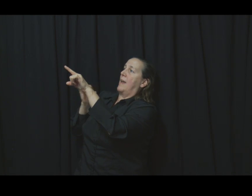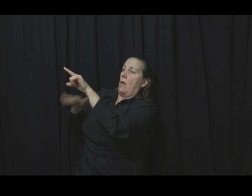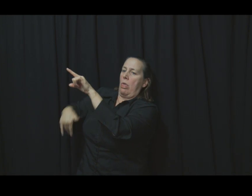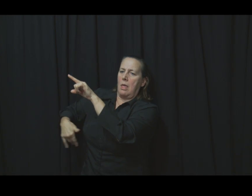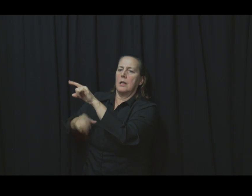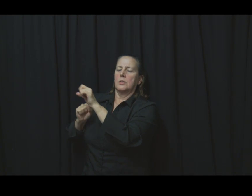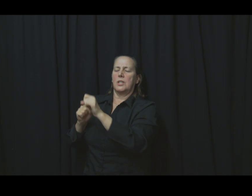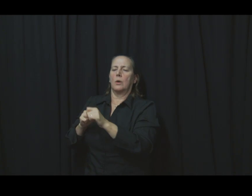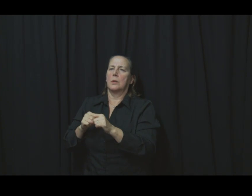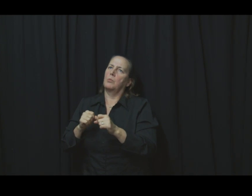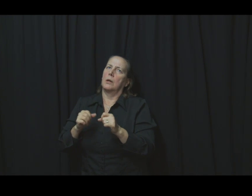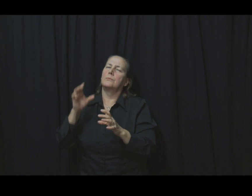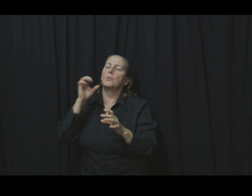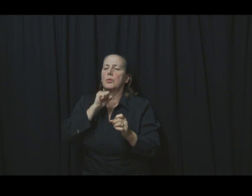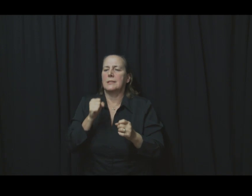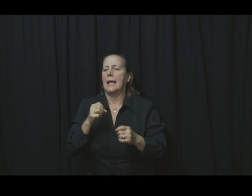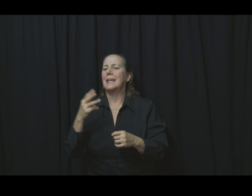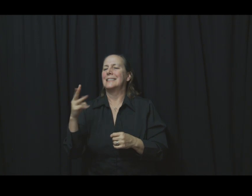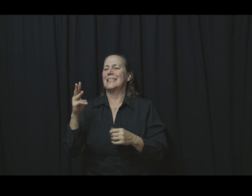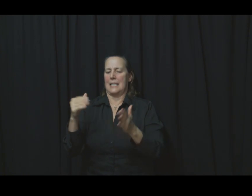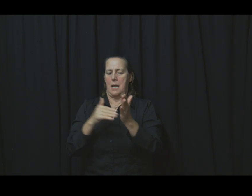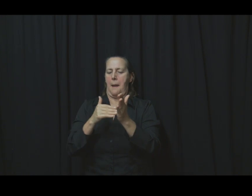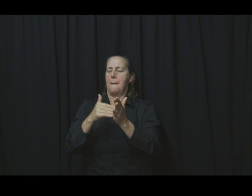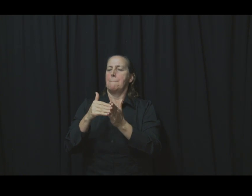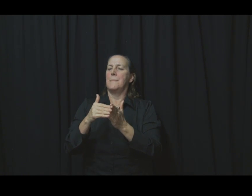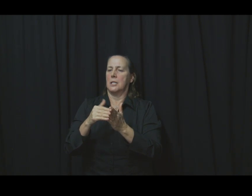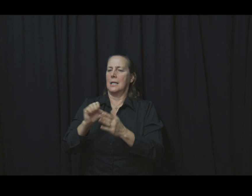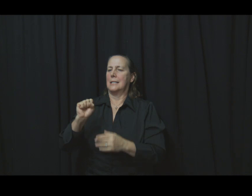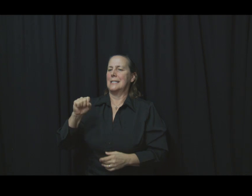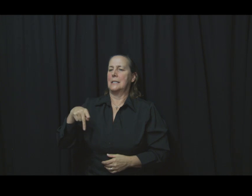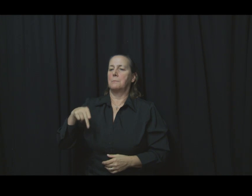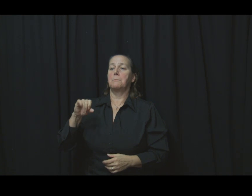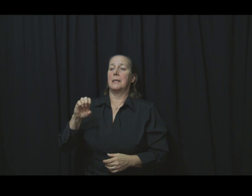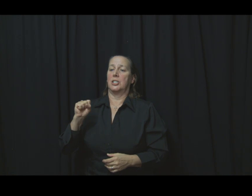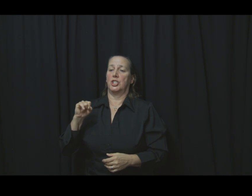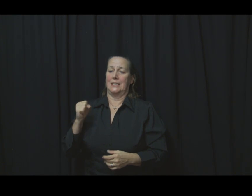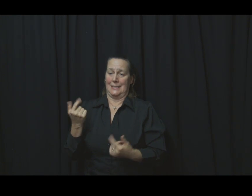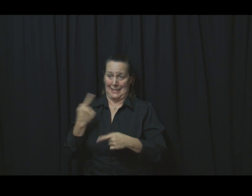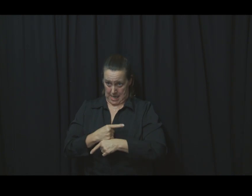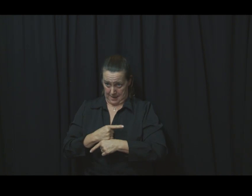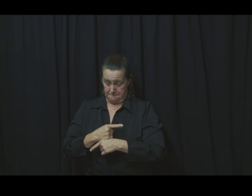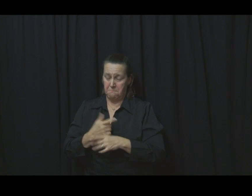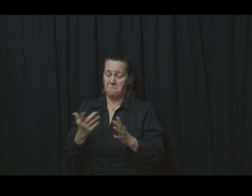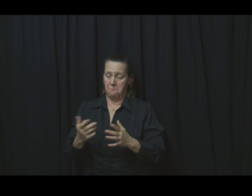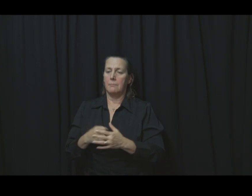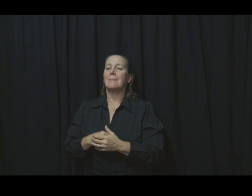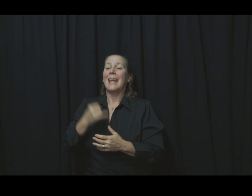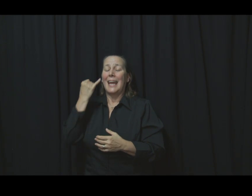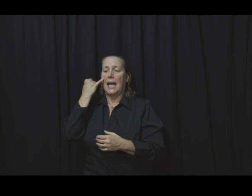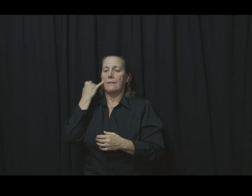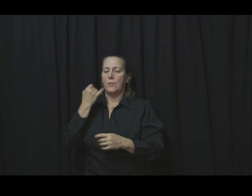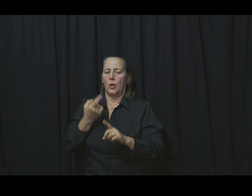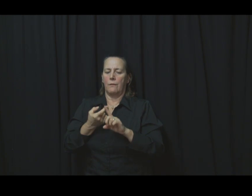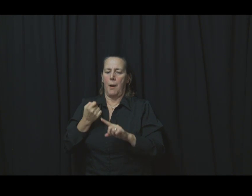is pretty reasonable, 16 million species today, okay? If these came from